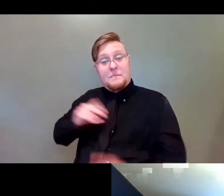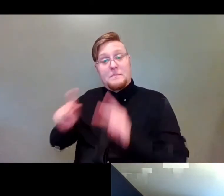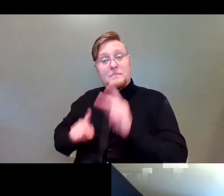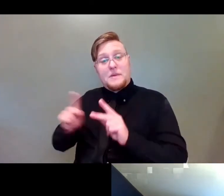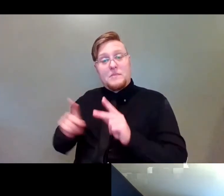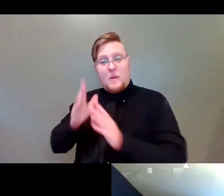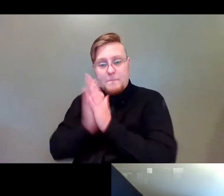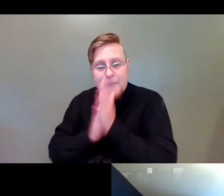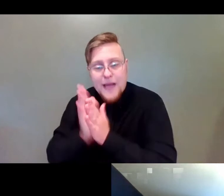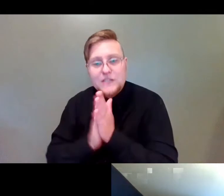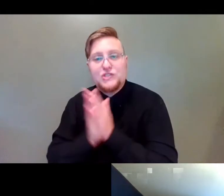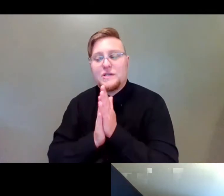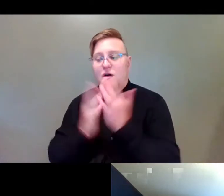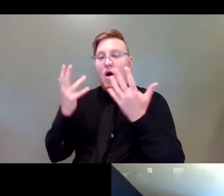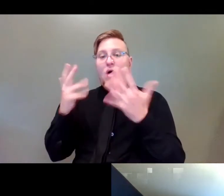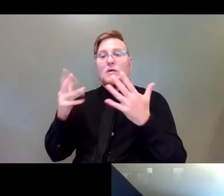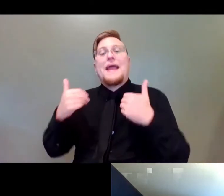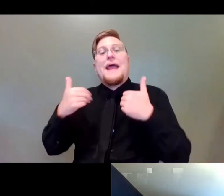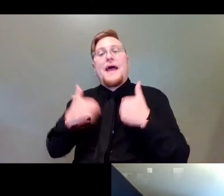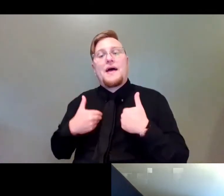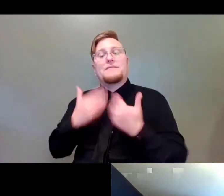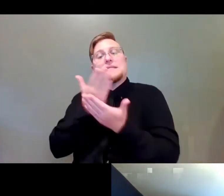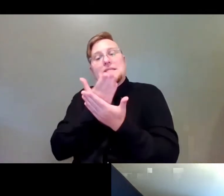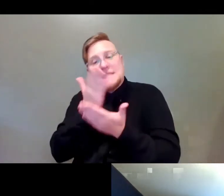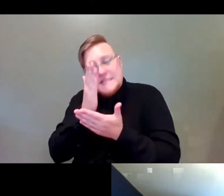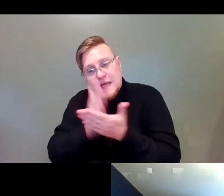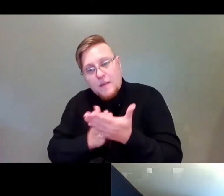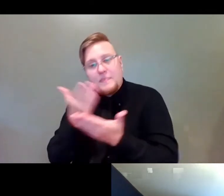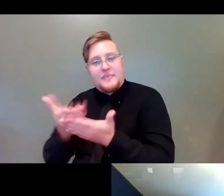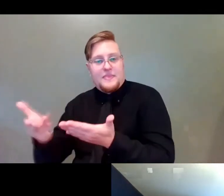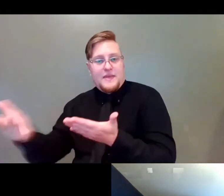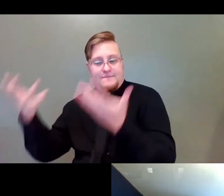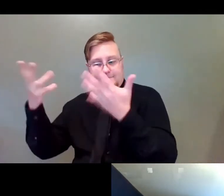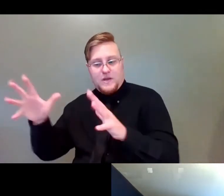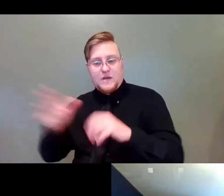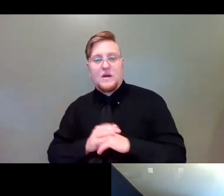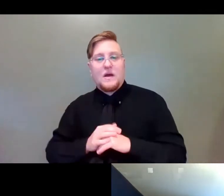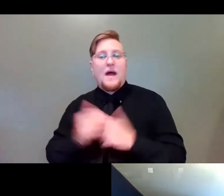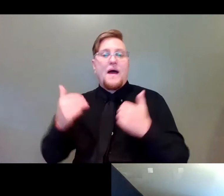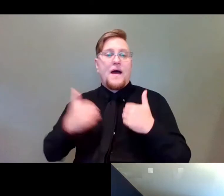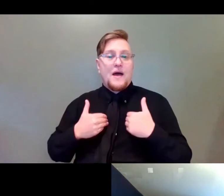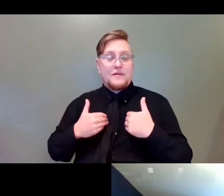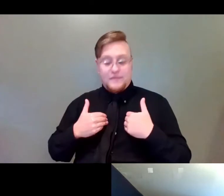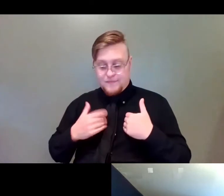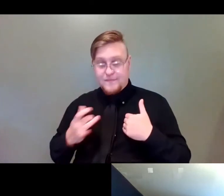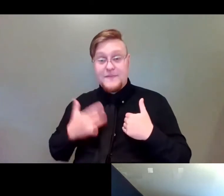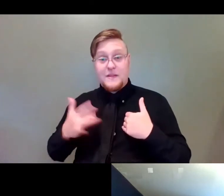things, and have a certain spark to want to do more and to take